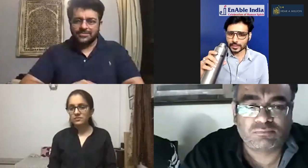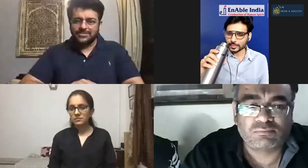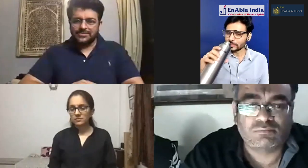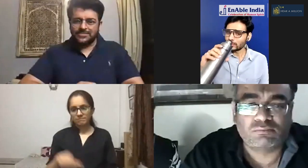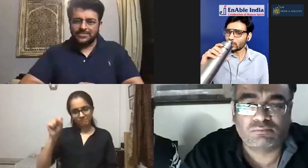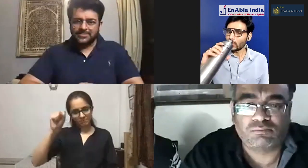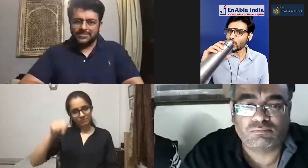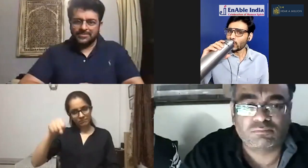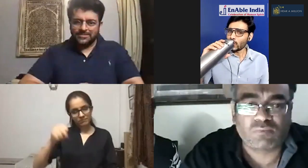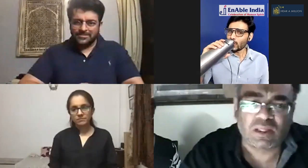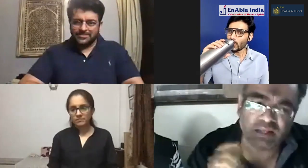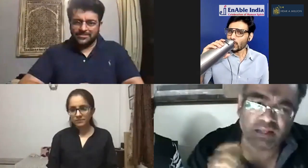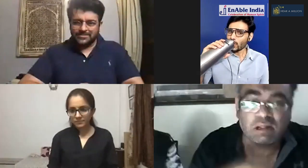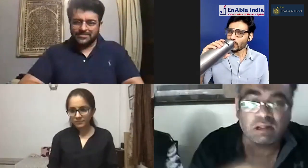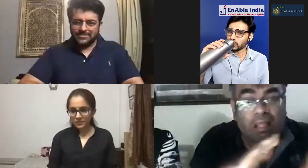Yes.